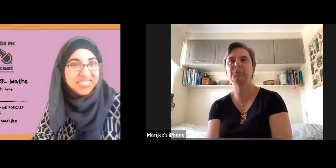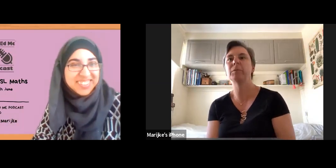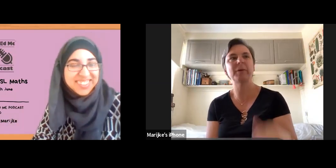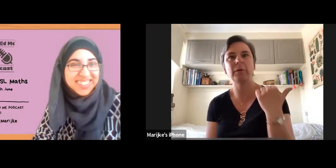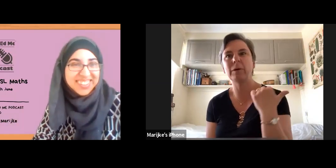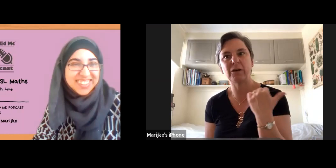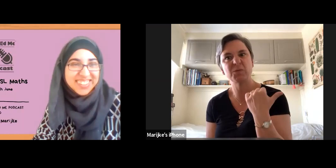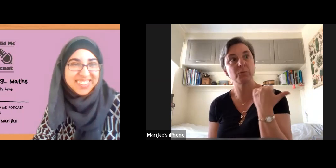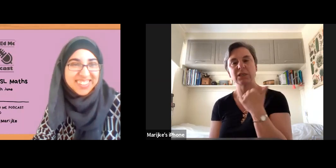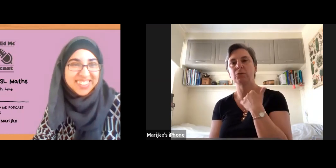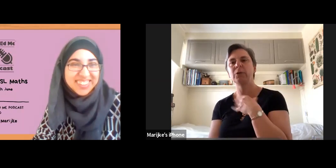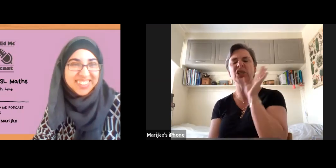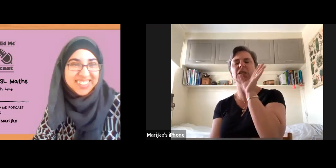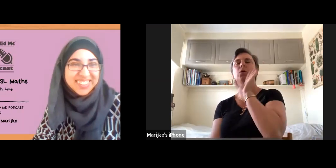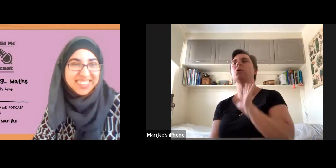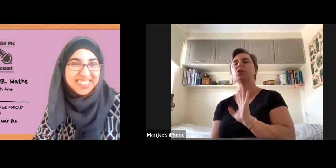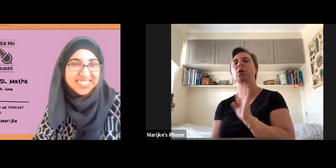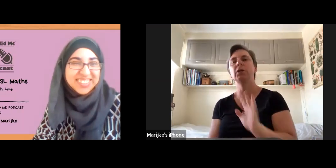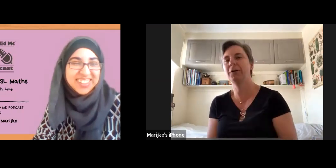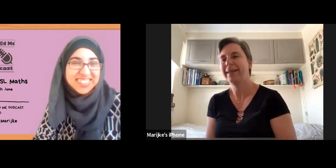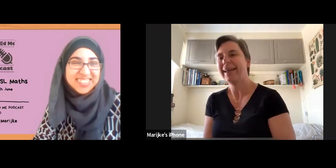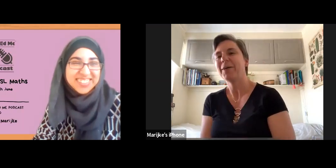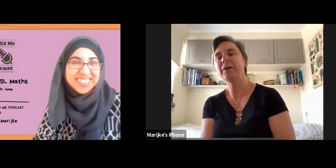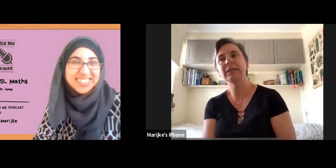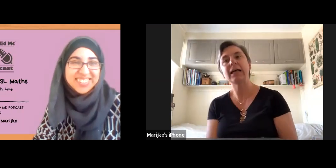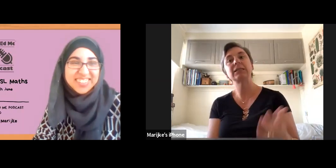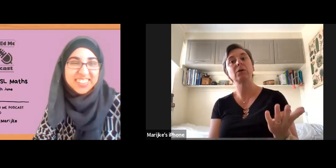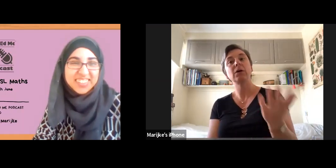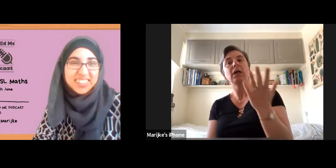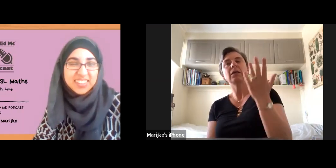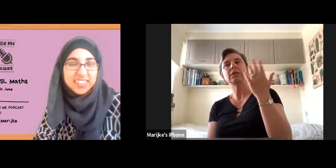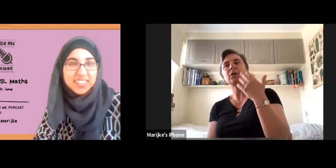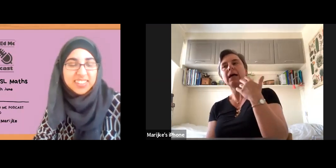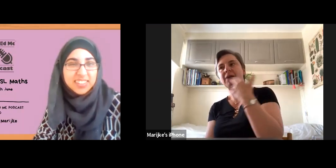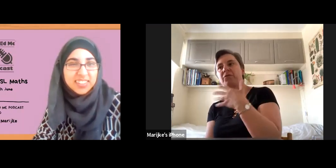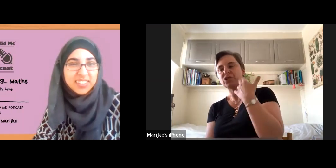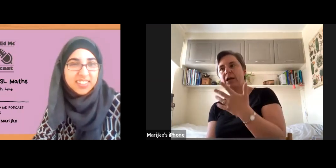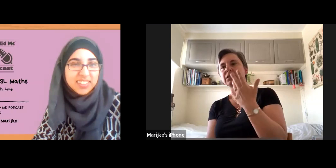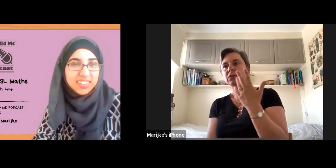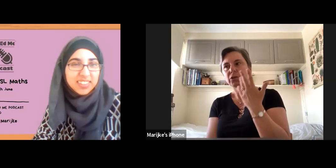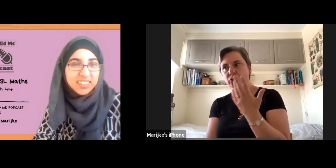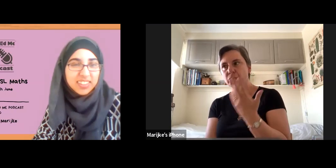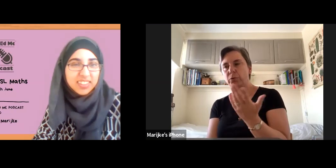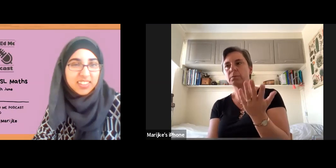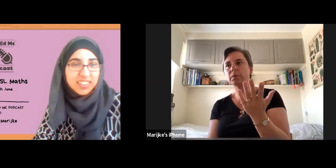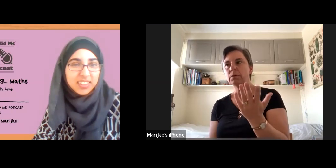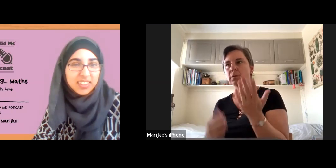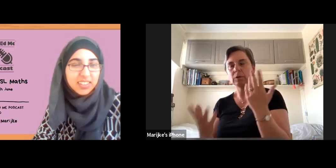probably when my husband was in school, which isn't long ago at all, But so every child can do